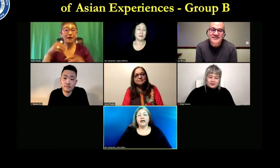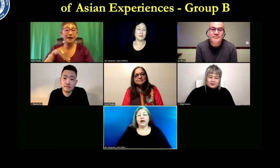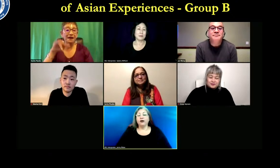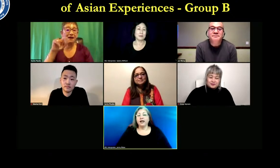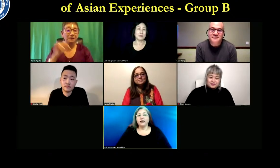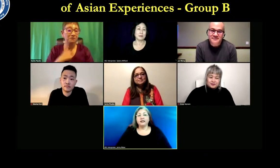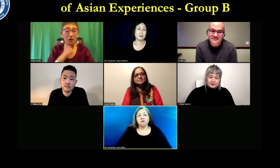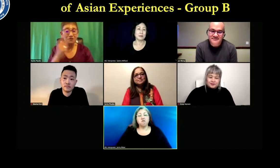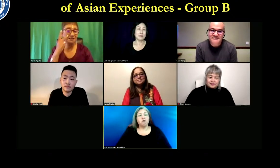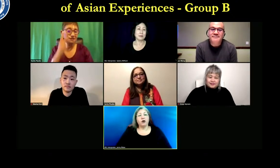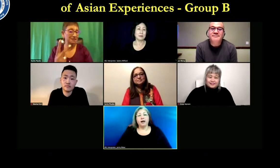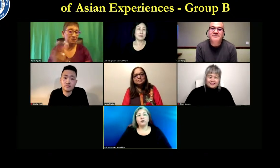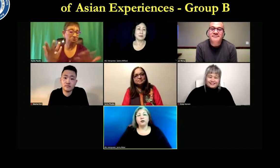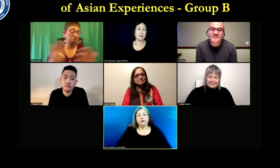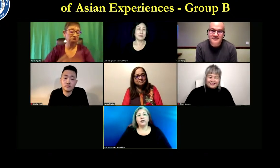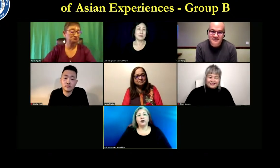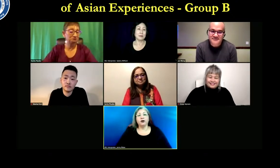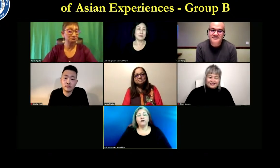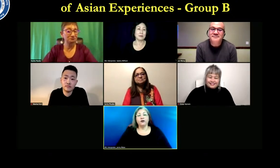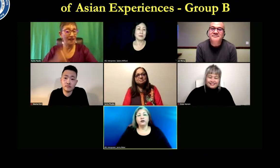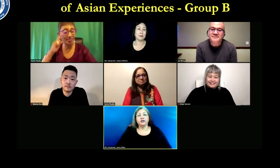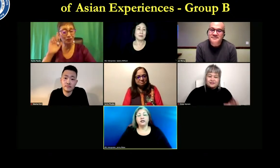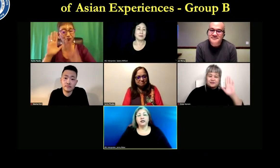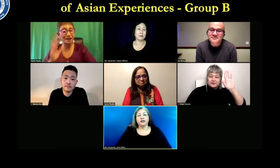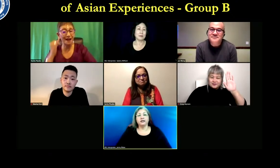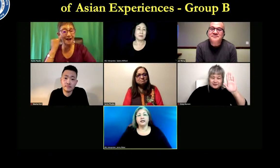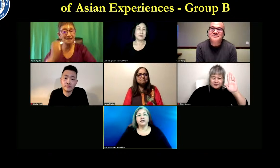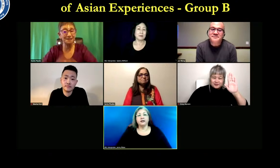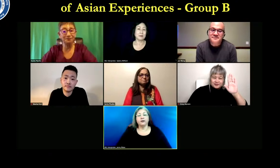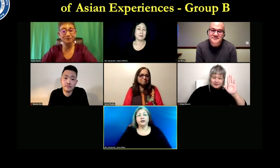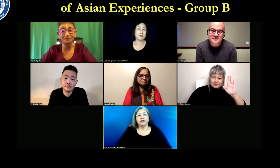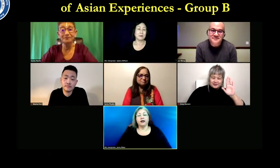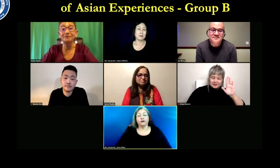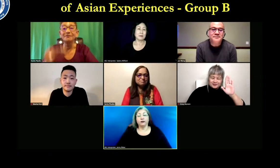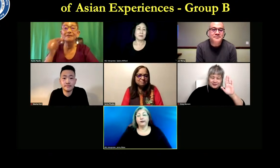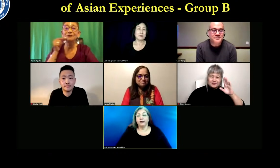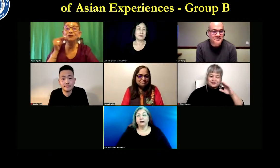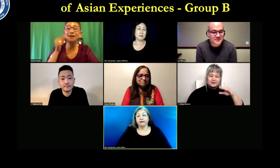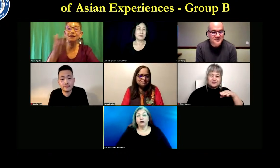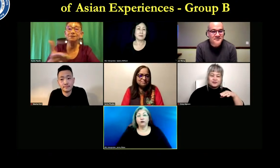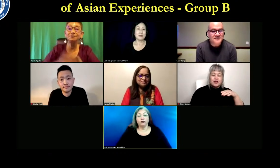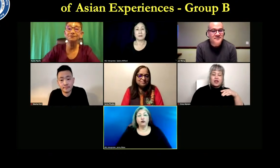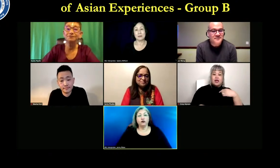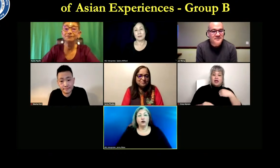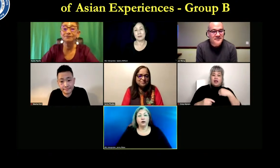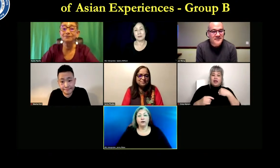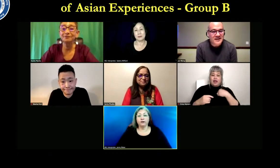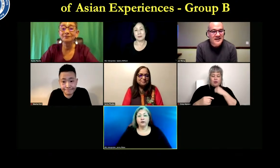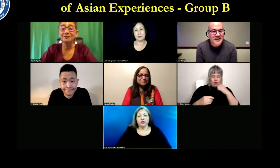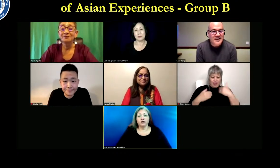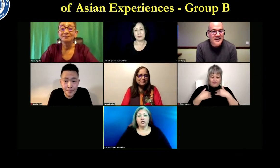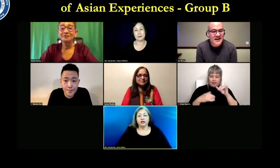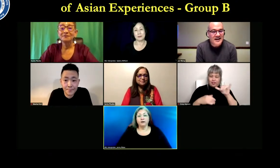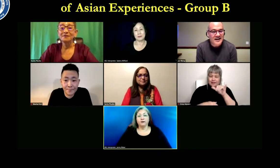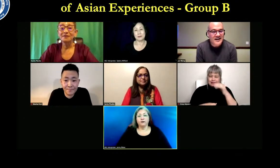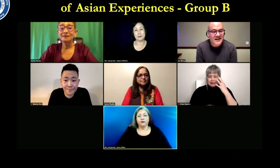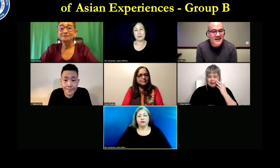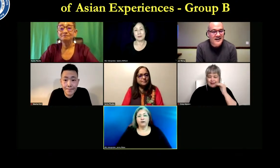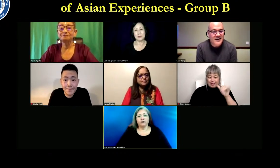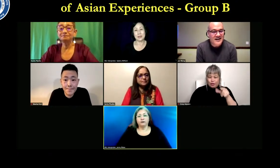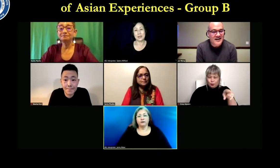on Saturdays perhaps wouldn't be hurtful to the kids. That's something that would be useful. Jenny?